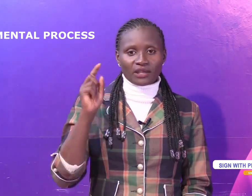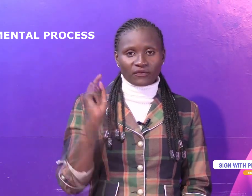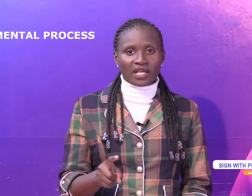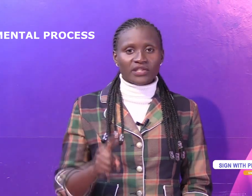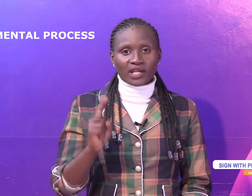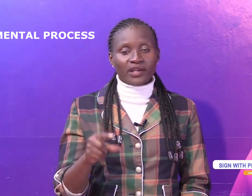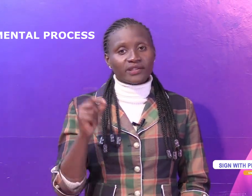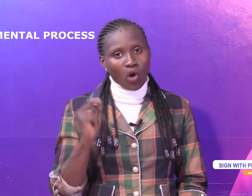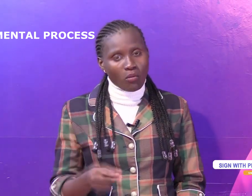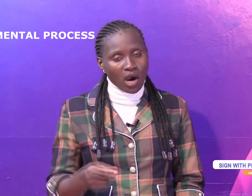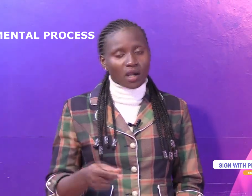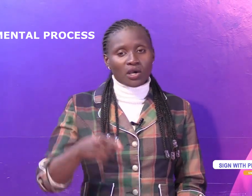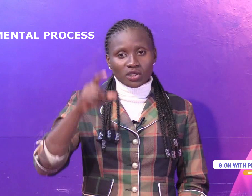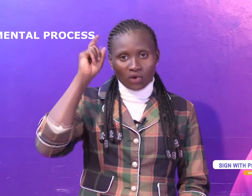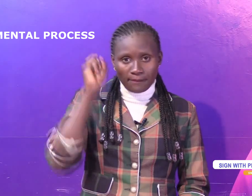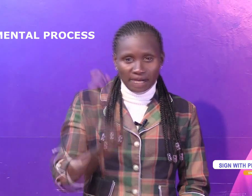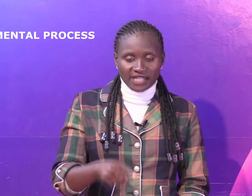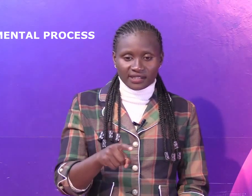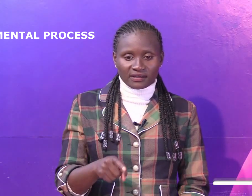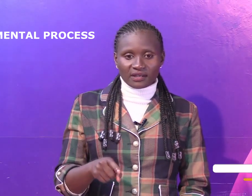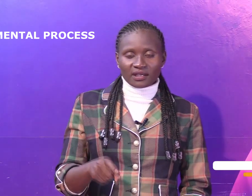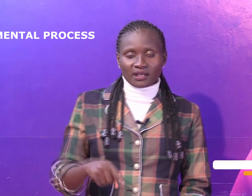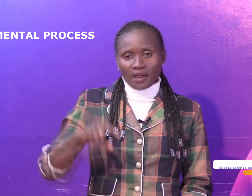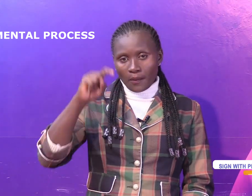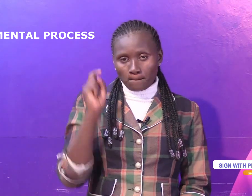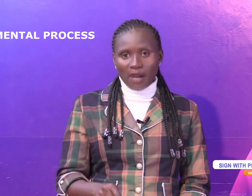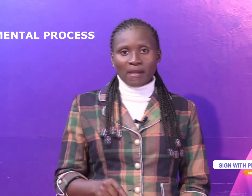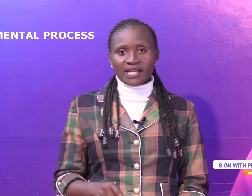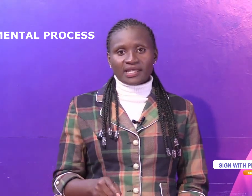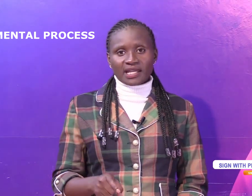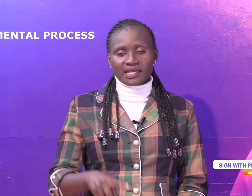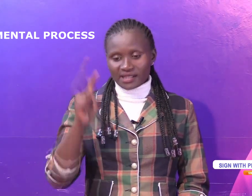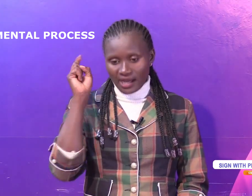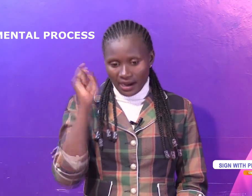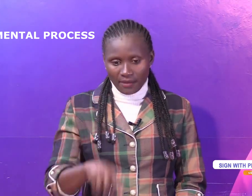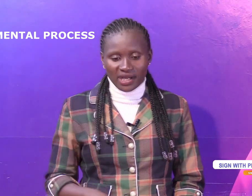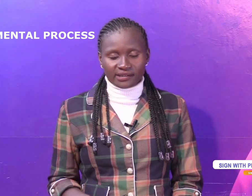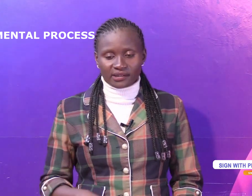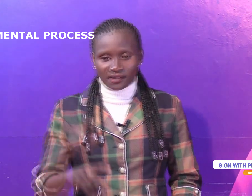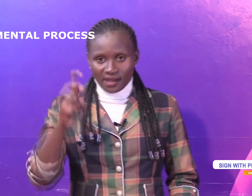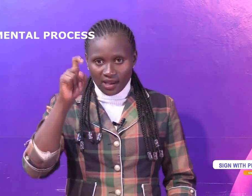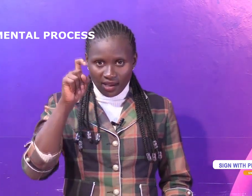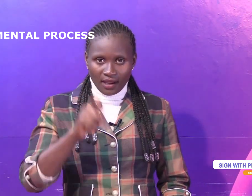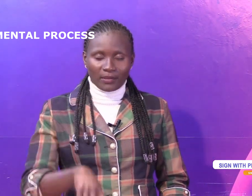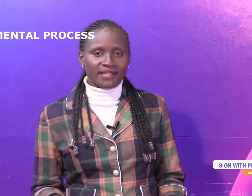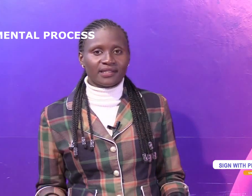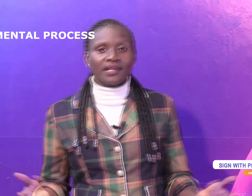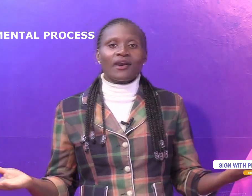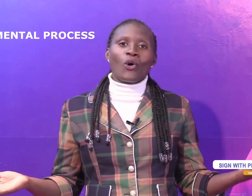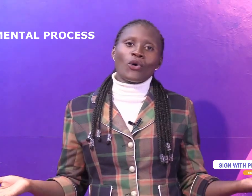finished this homework, so a must, like this, a must. Oh, thank you